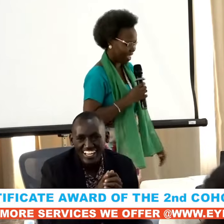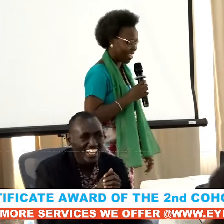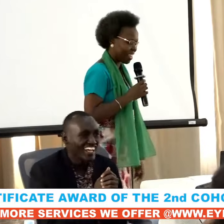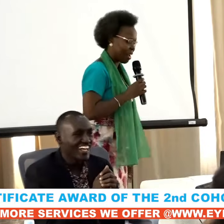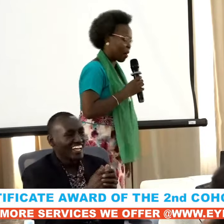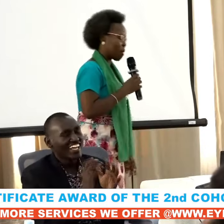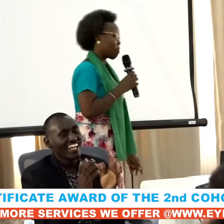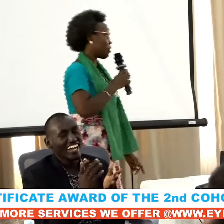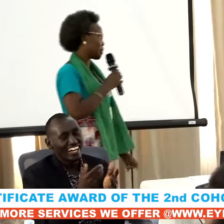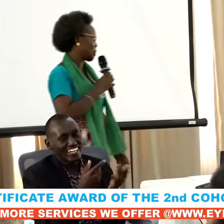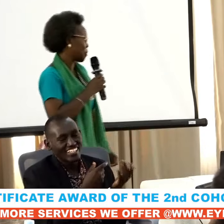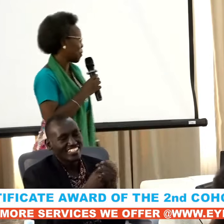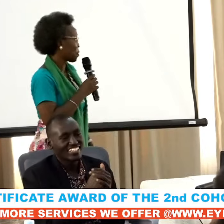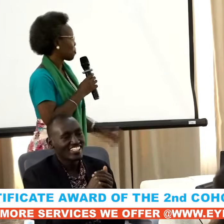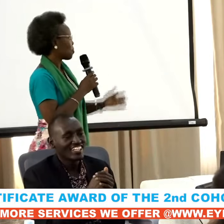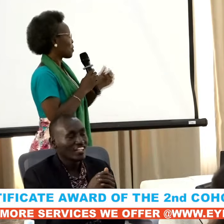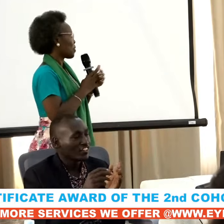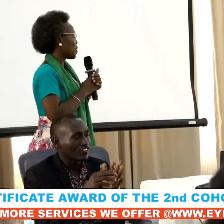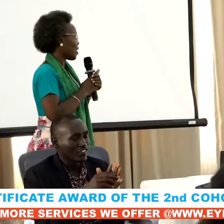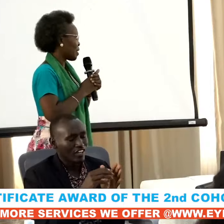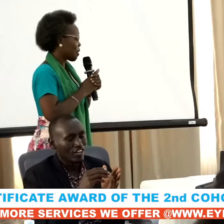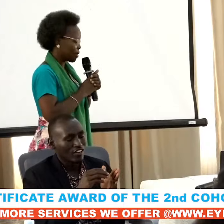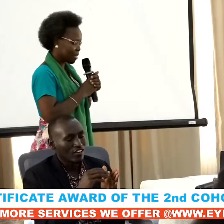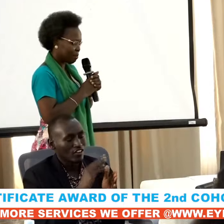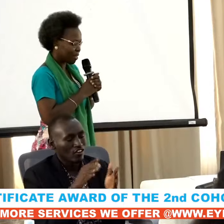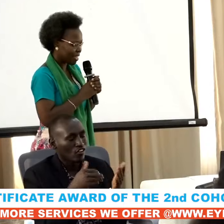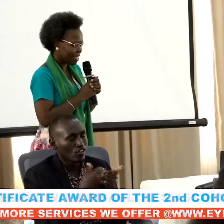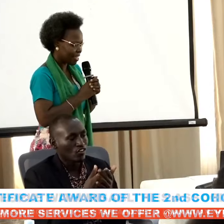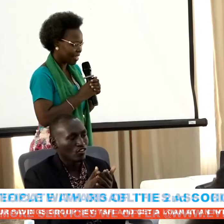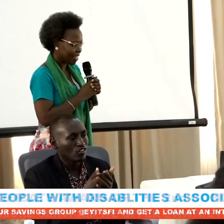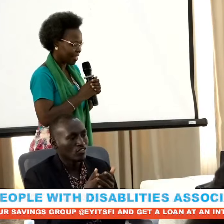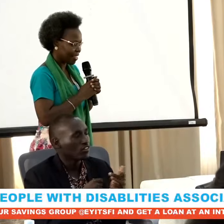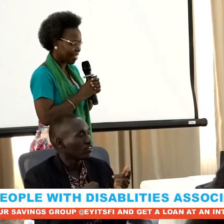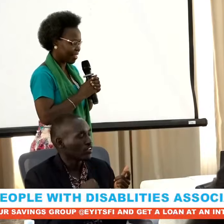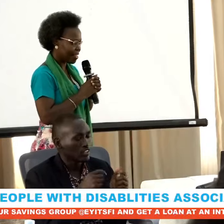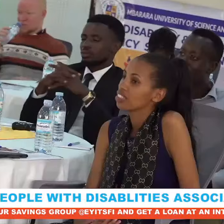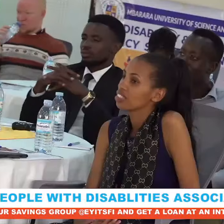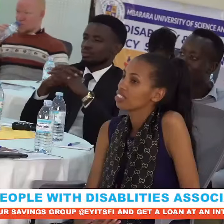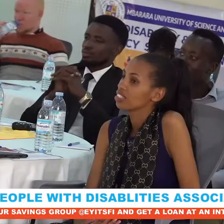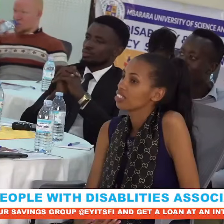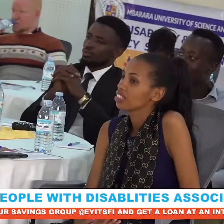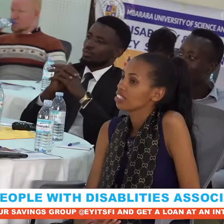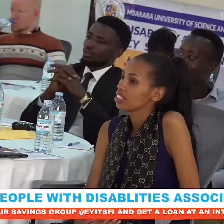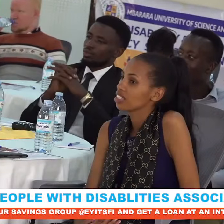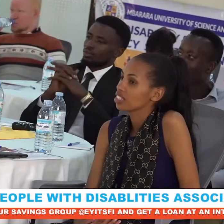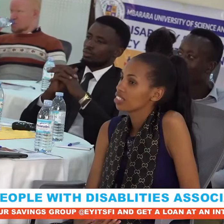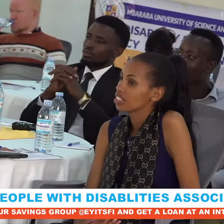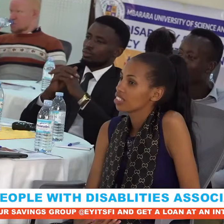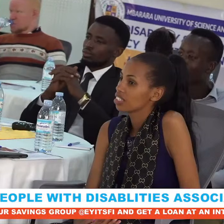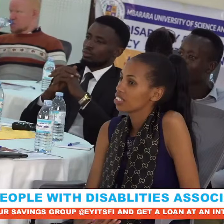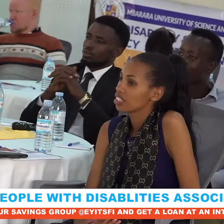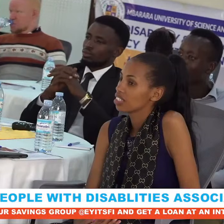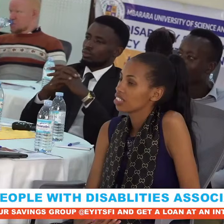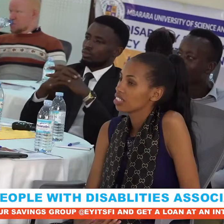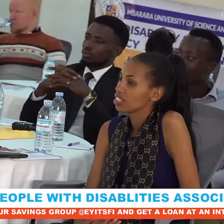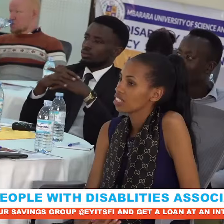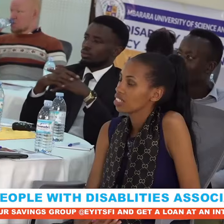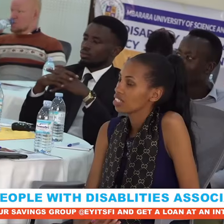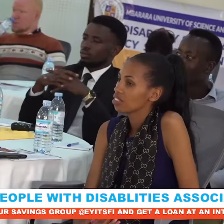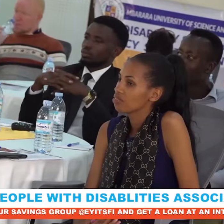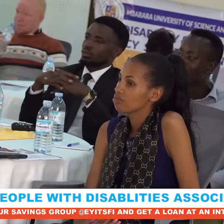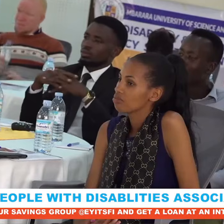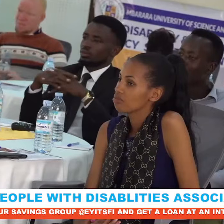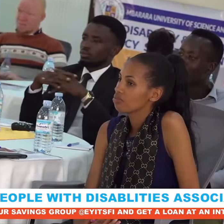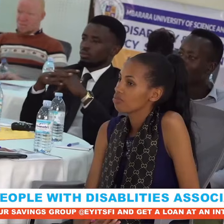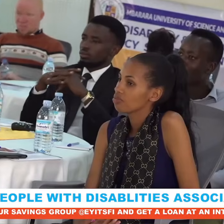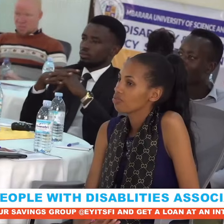doing. Anyhow, protocol, our team leader, the DVC Academic Affairs,